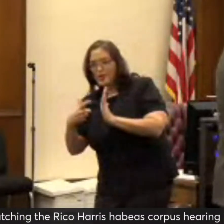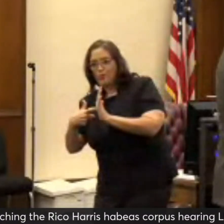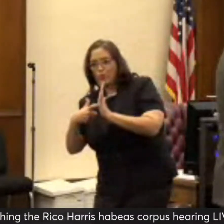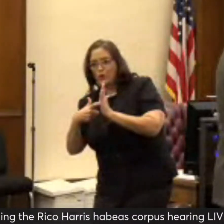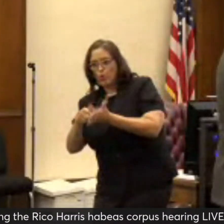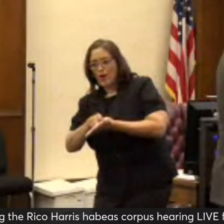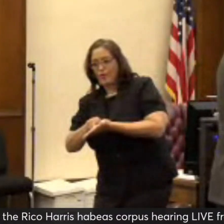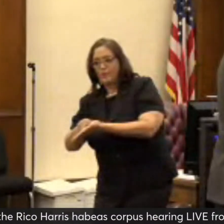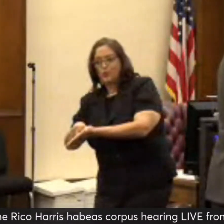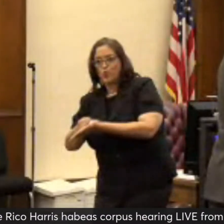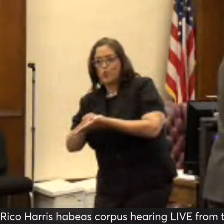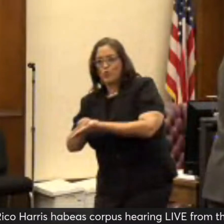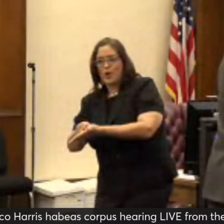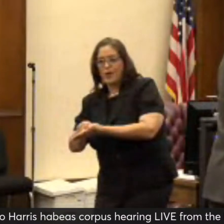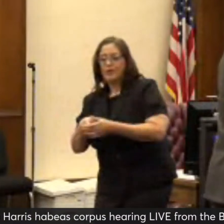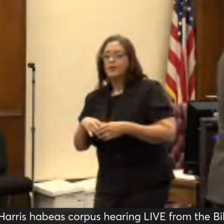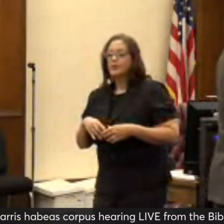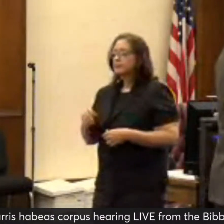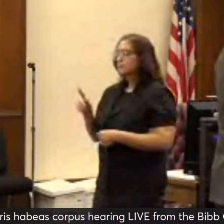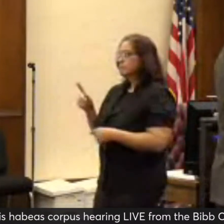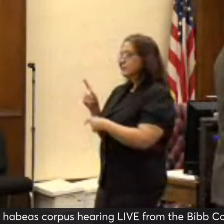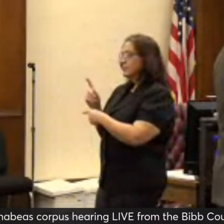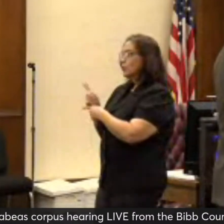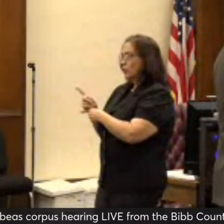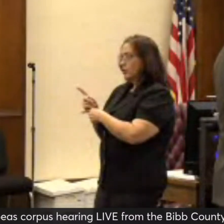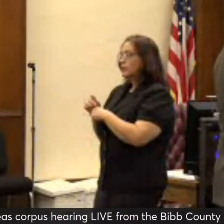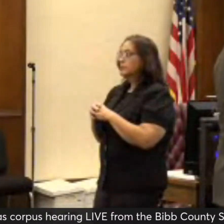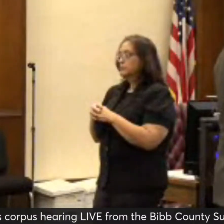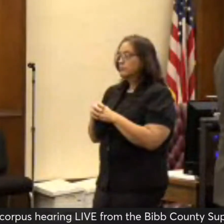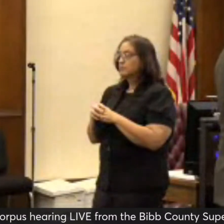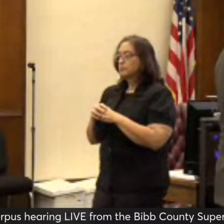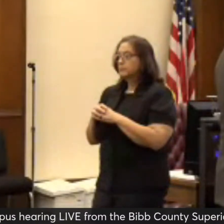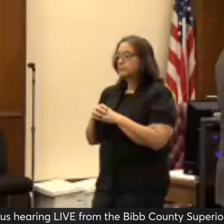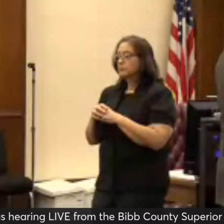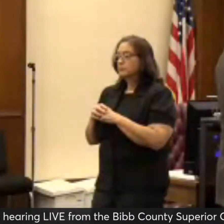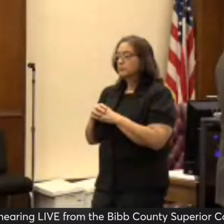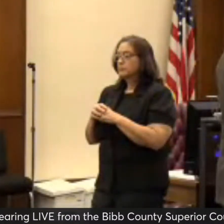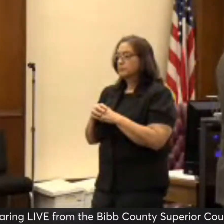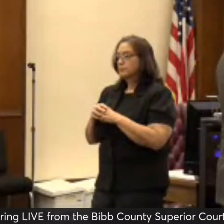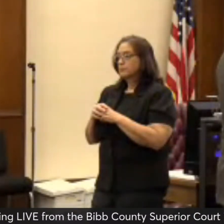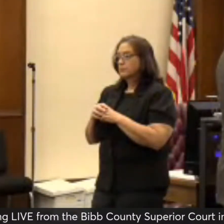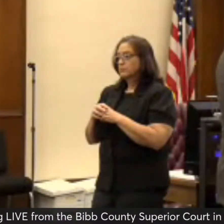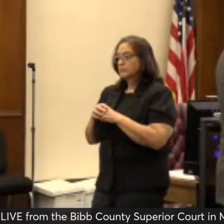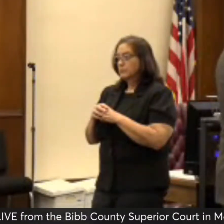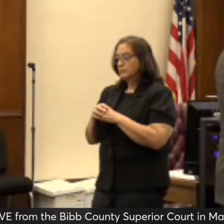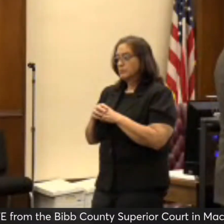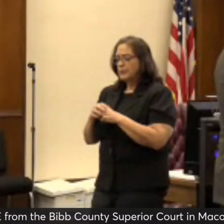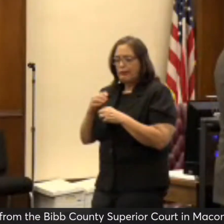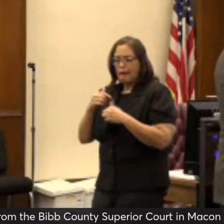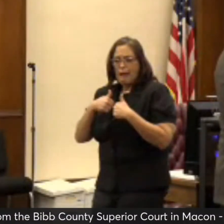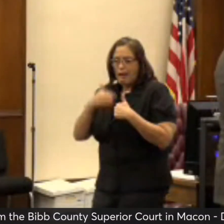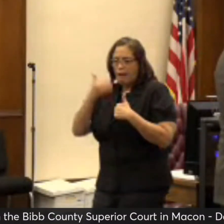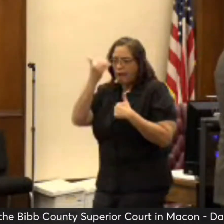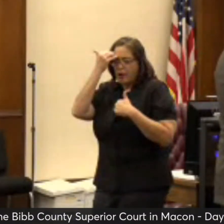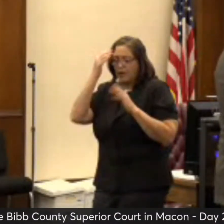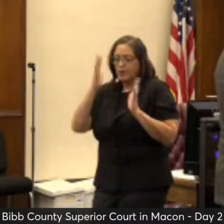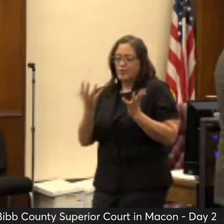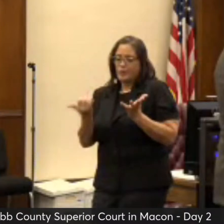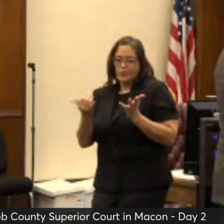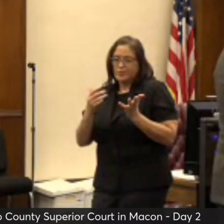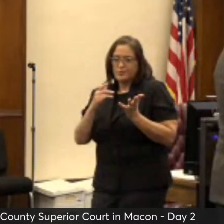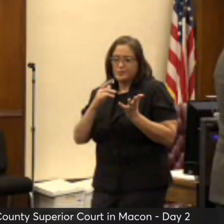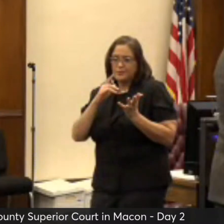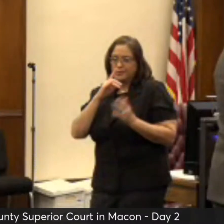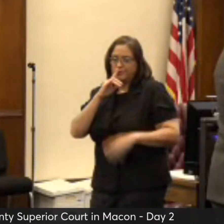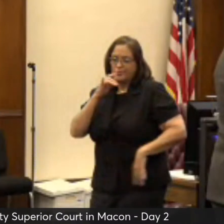correct? Correct. And I know this is totally absurd to ask you